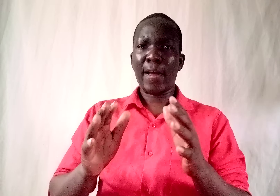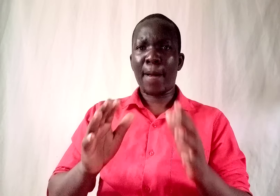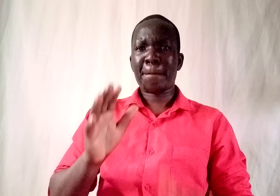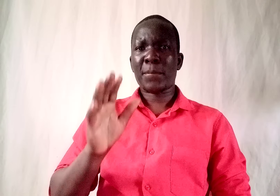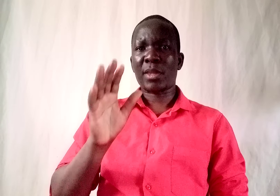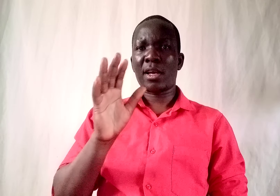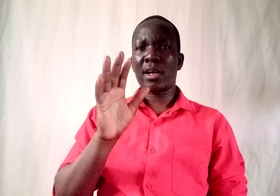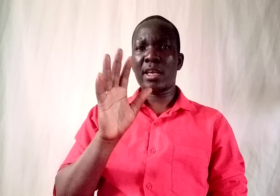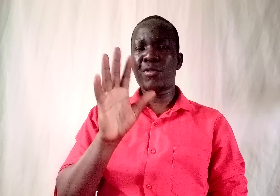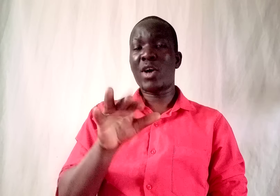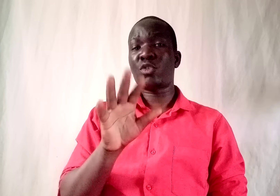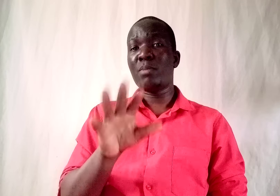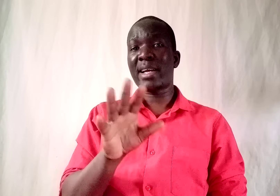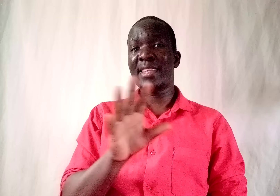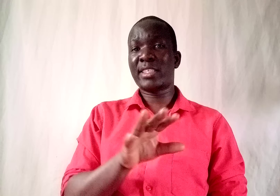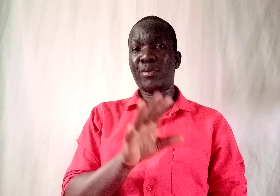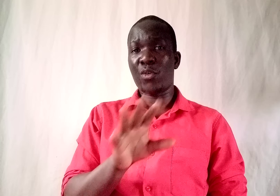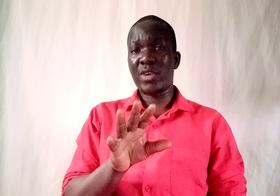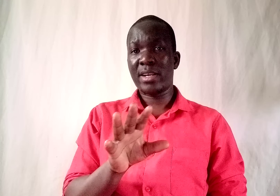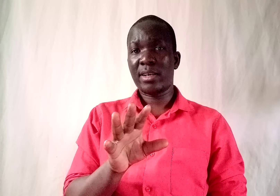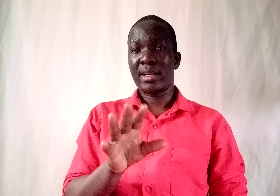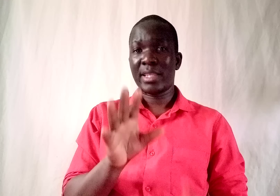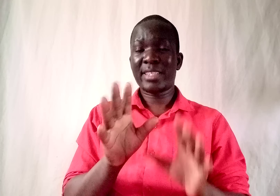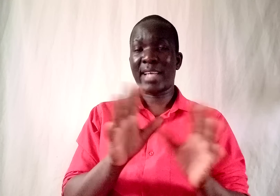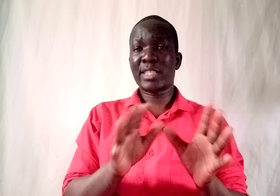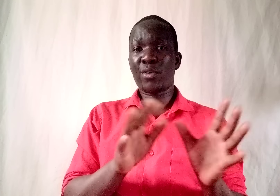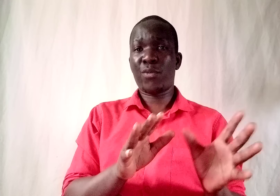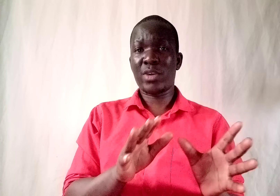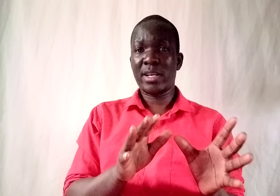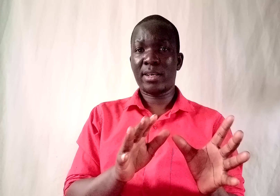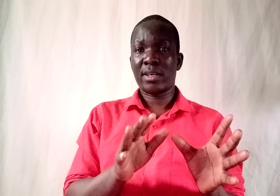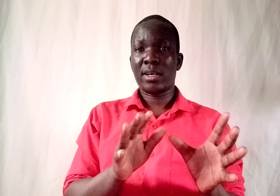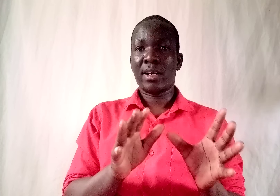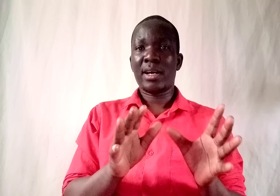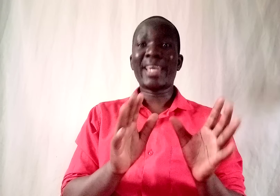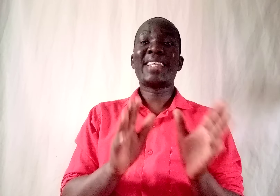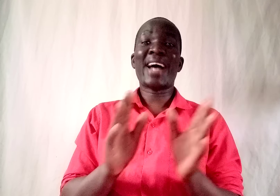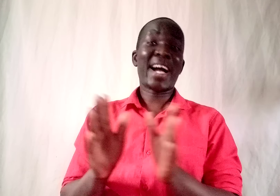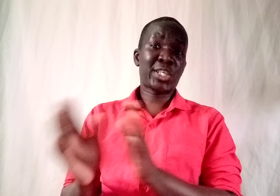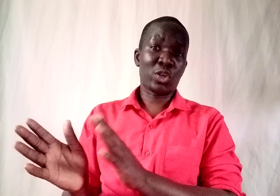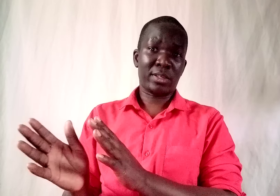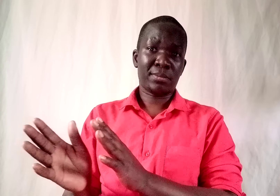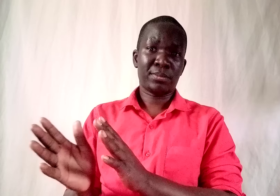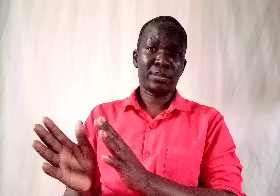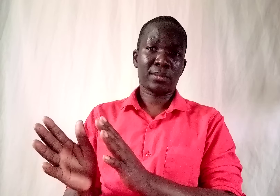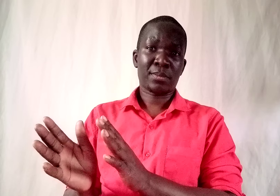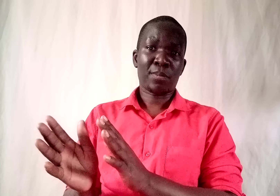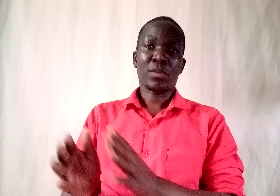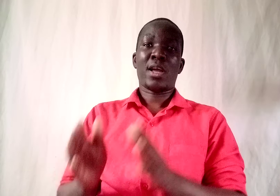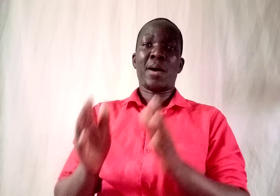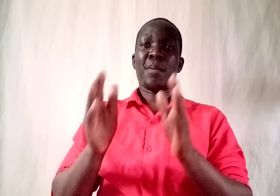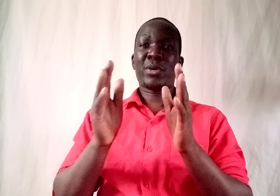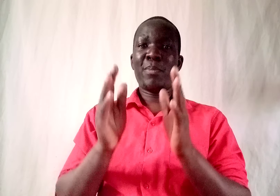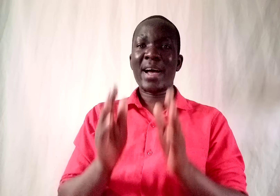if you want to make this food, this science for food, in action, prepare